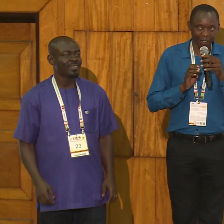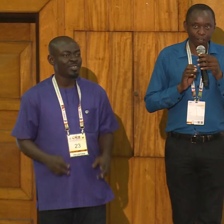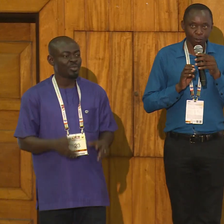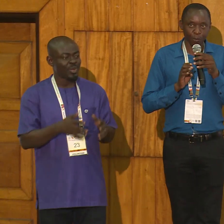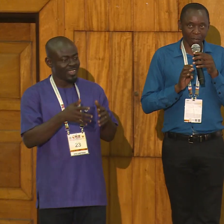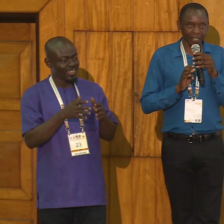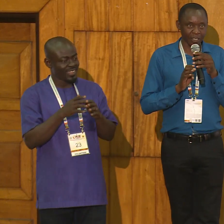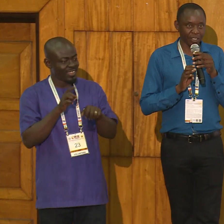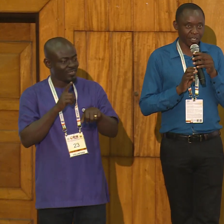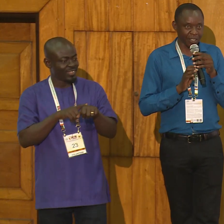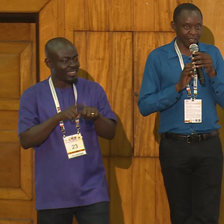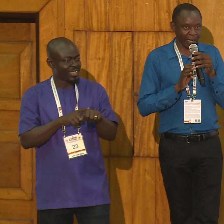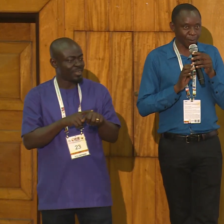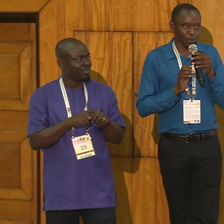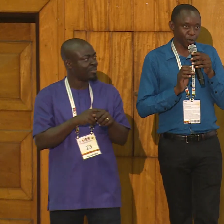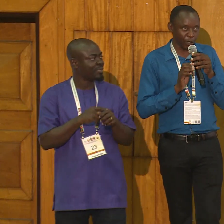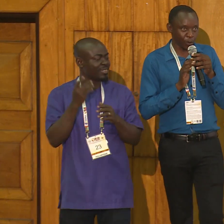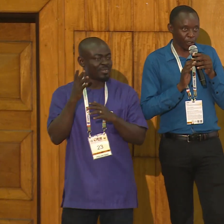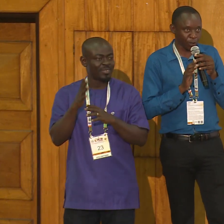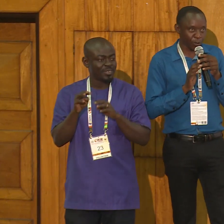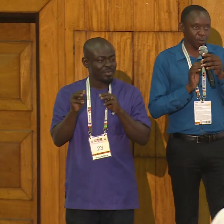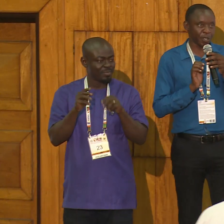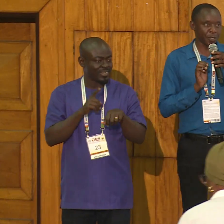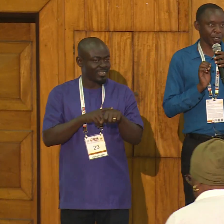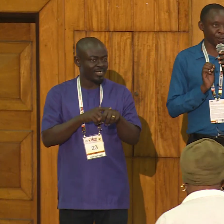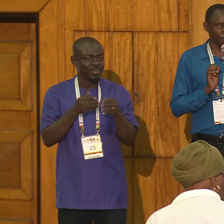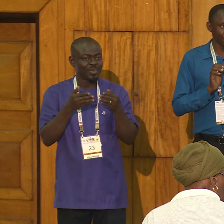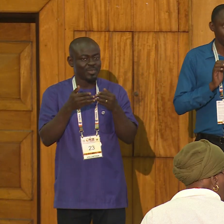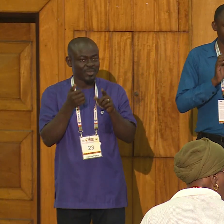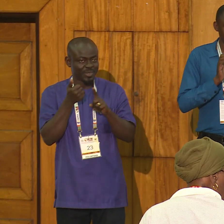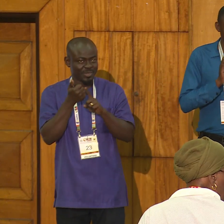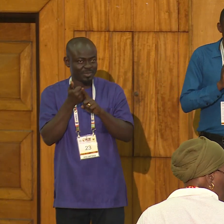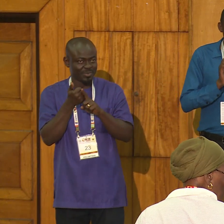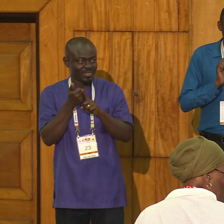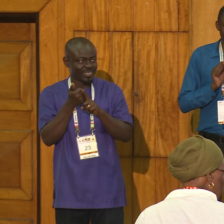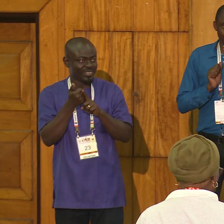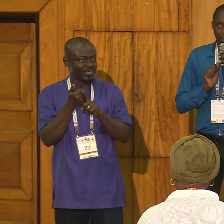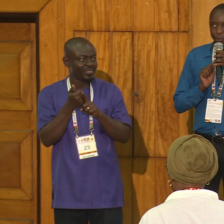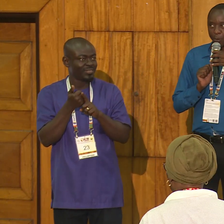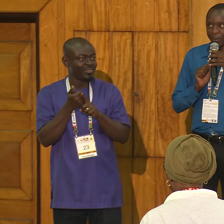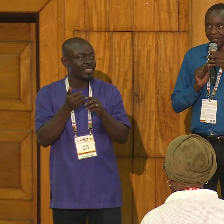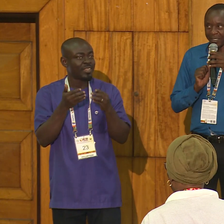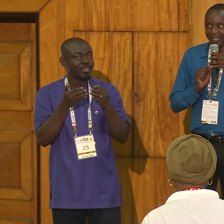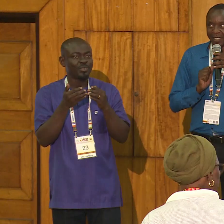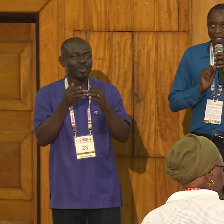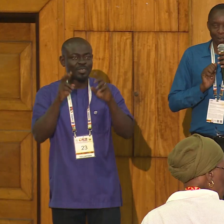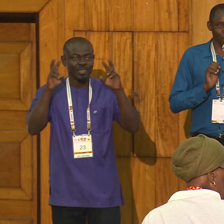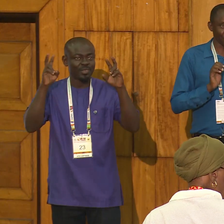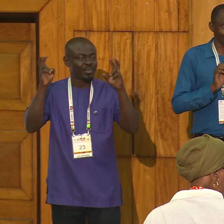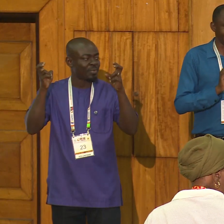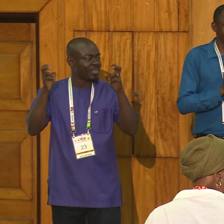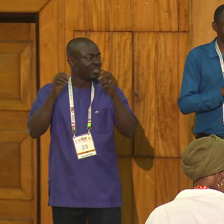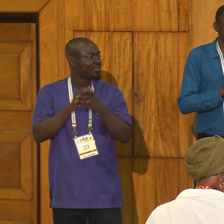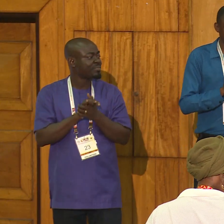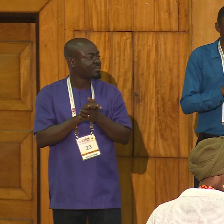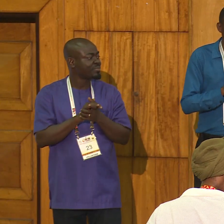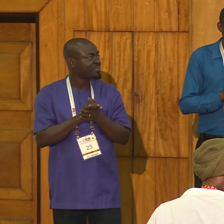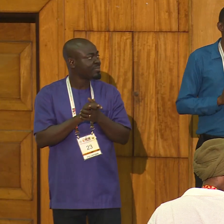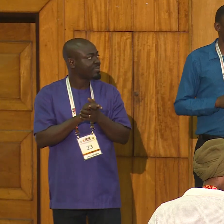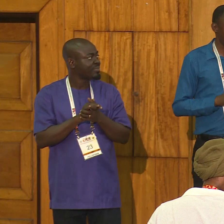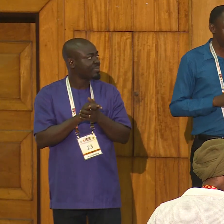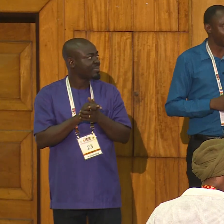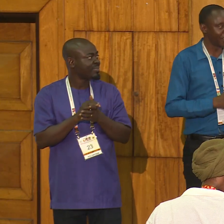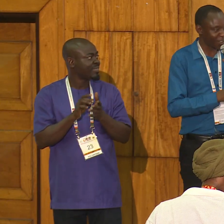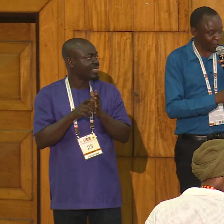presenter to manage his time. So he will introduce himself, he will introduce the topic, so that there's less